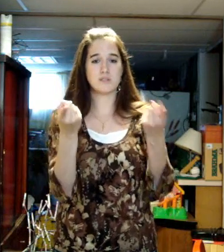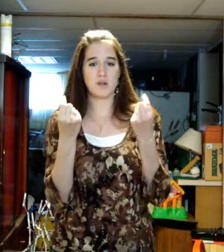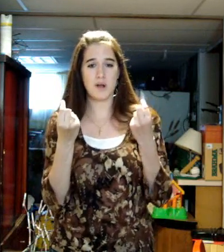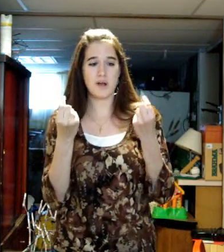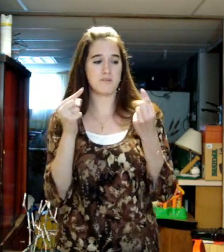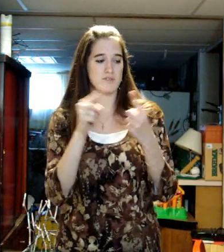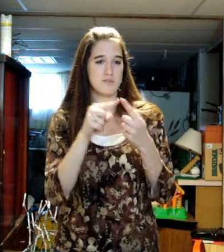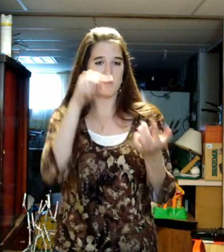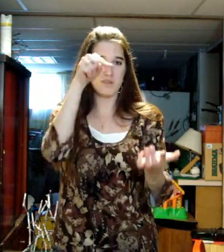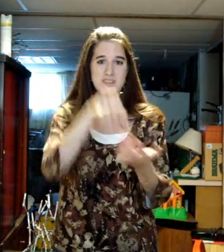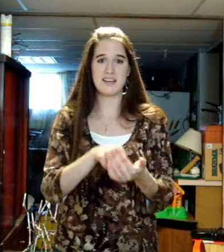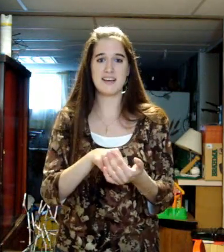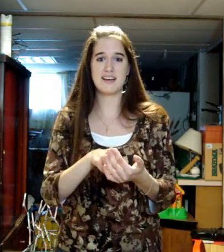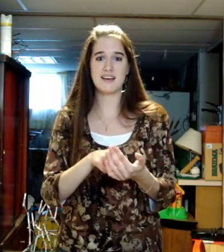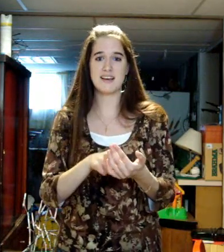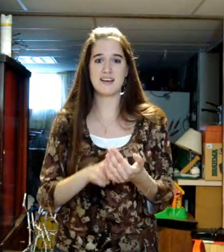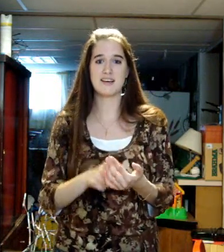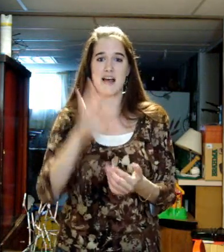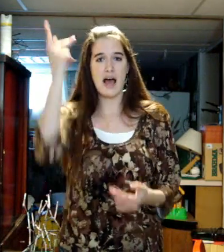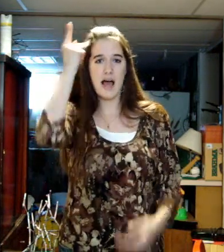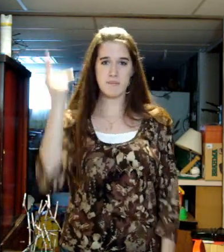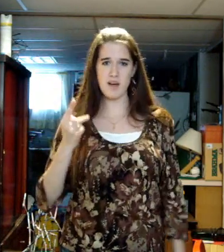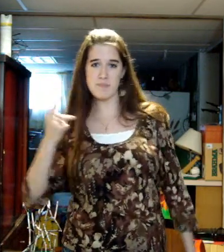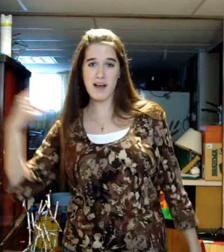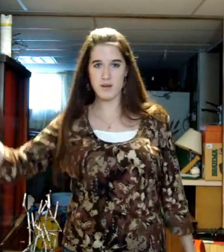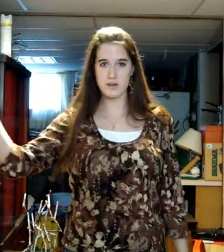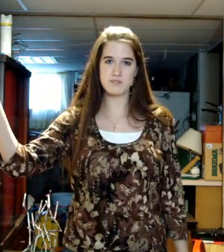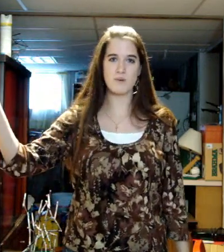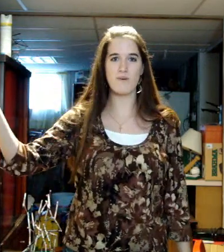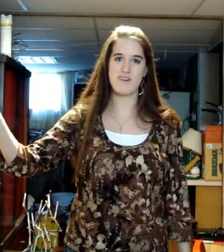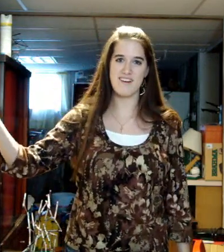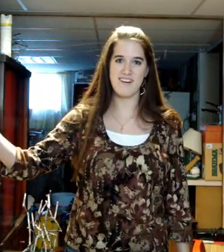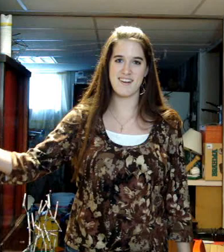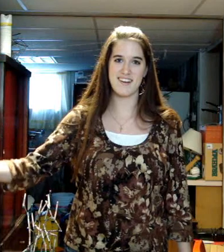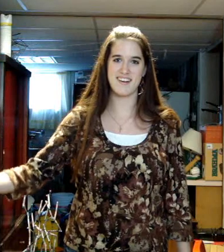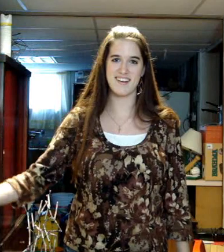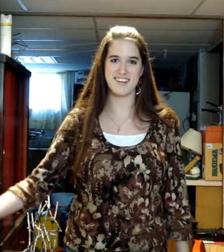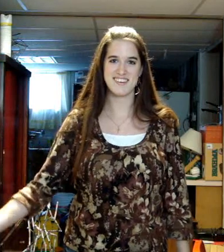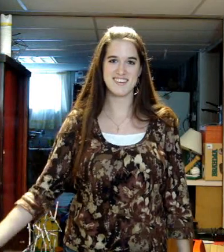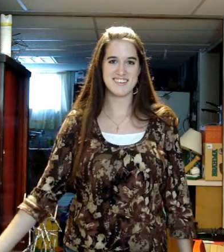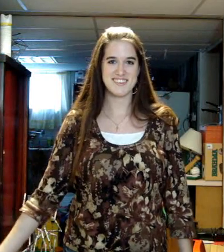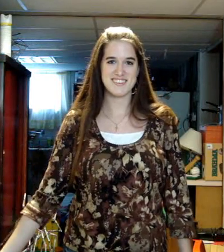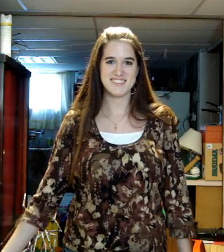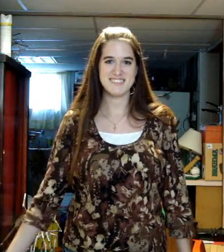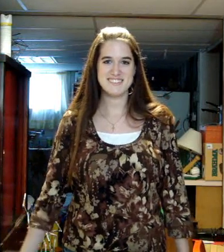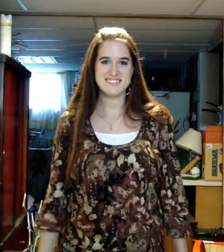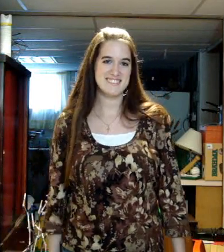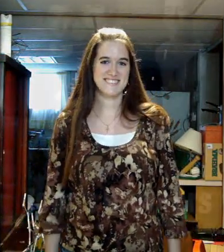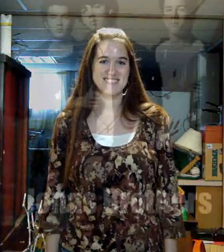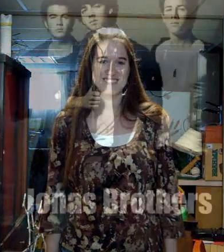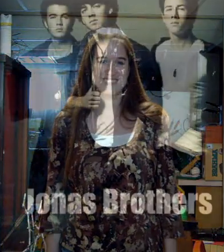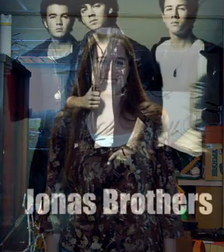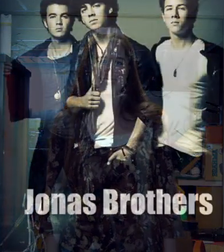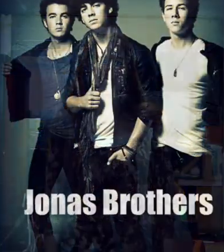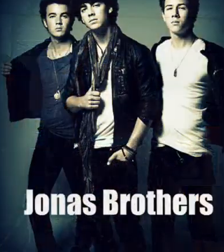is I don't know what it